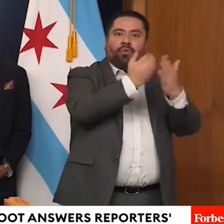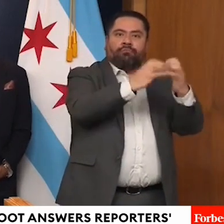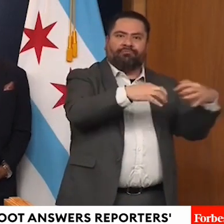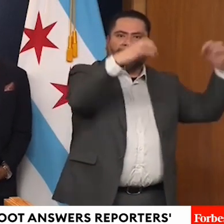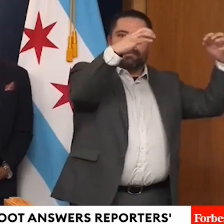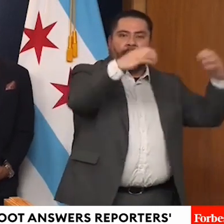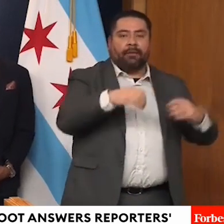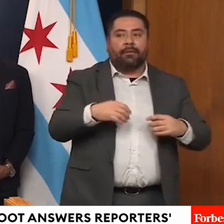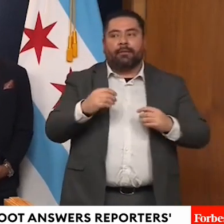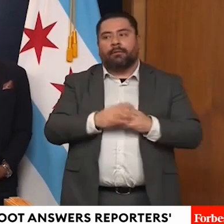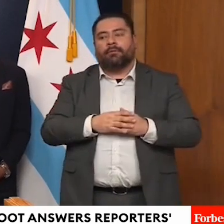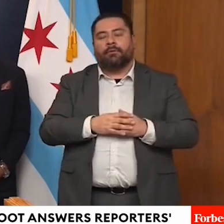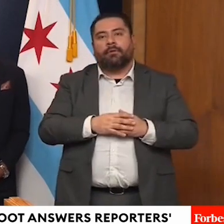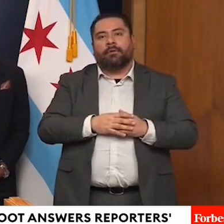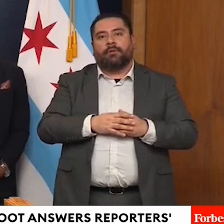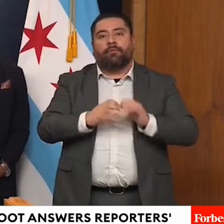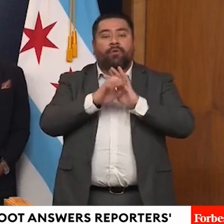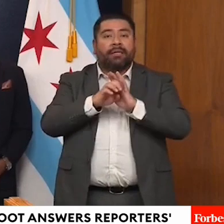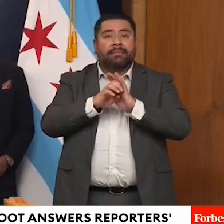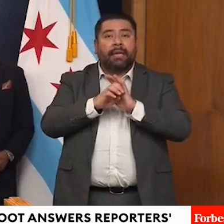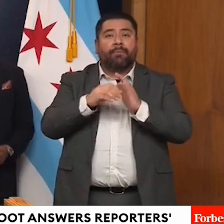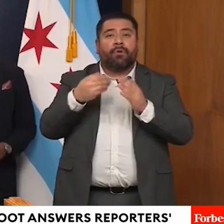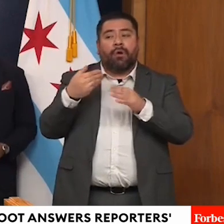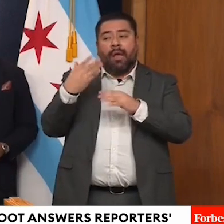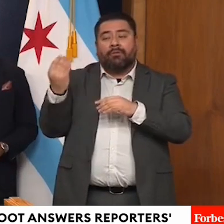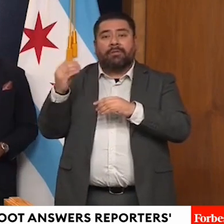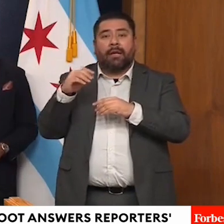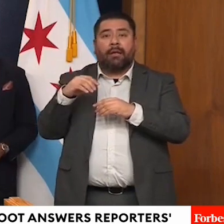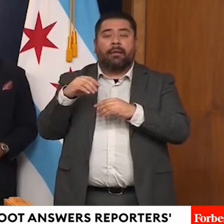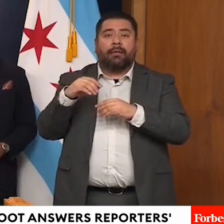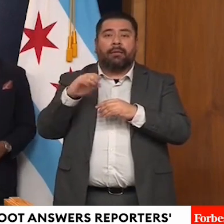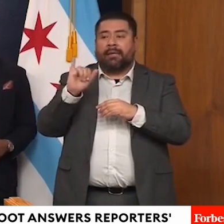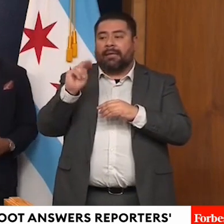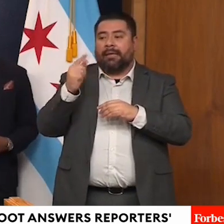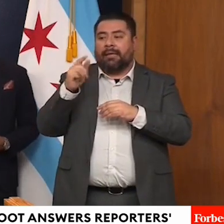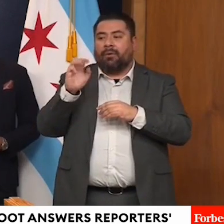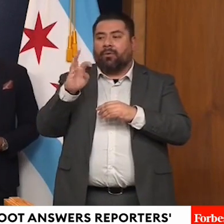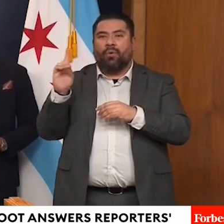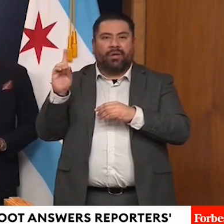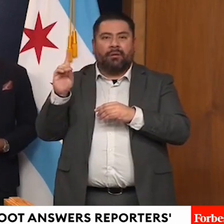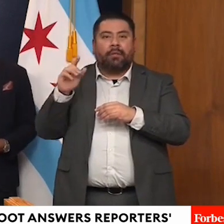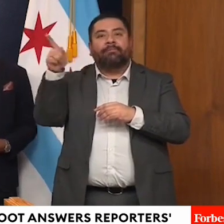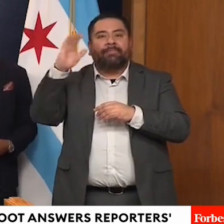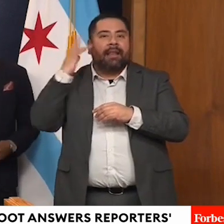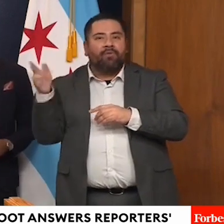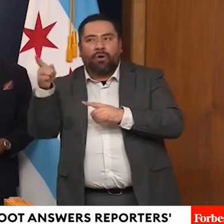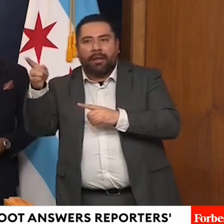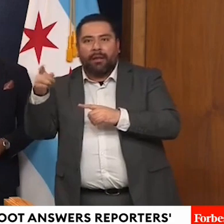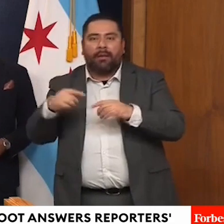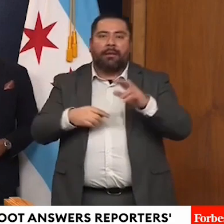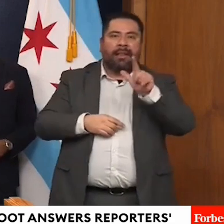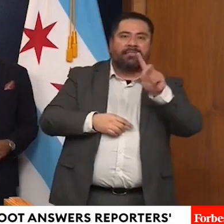example, SoFi in right outside of Los Angeles in Inglewood, you look at the stadium that was built in Las Vegas, those